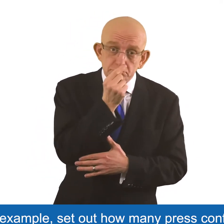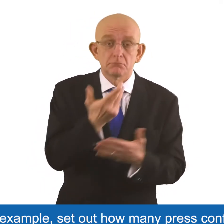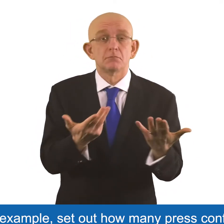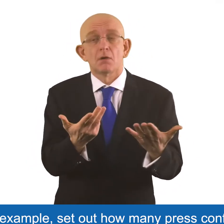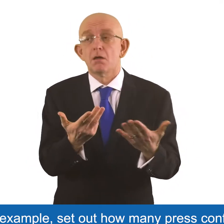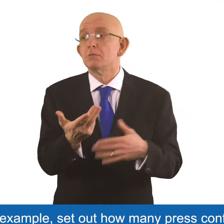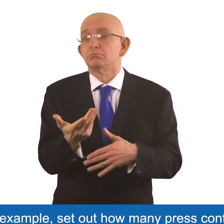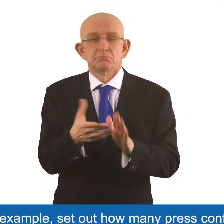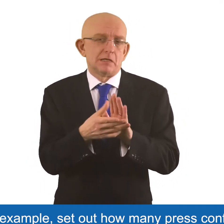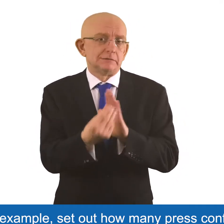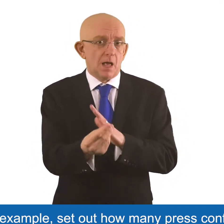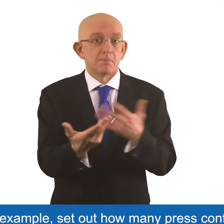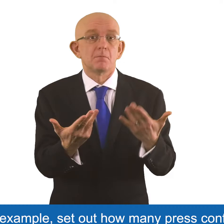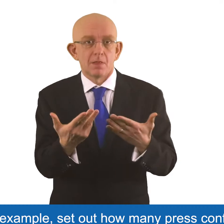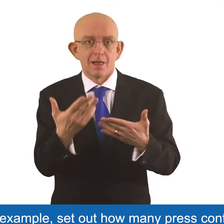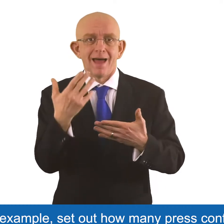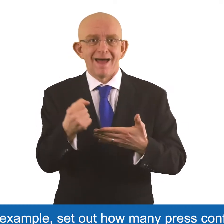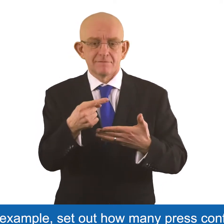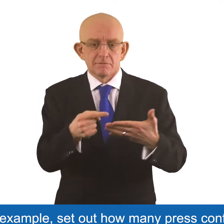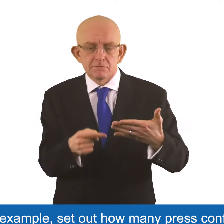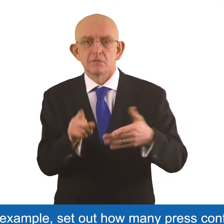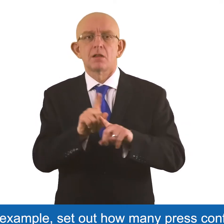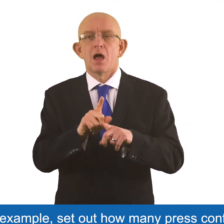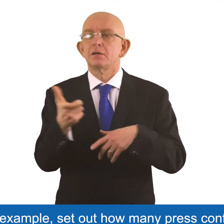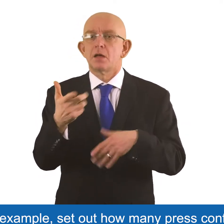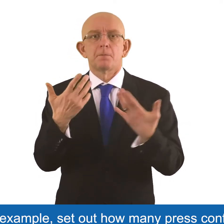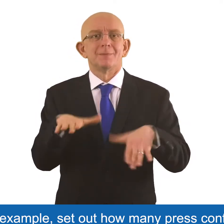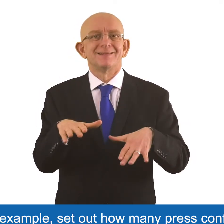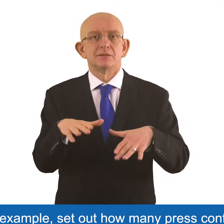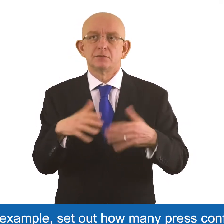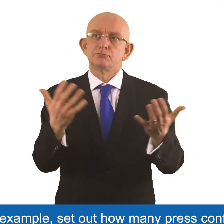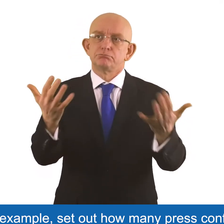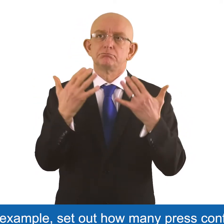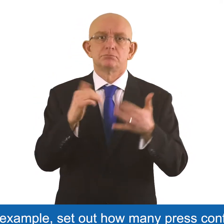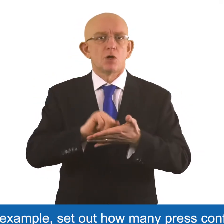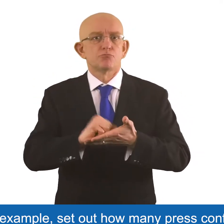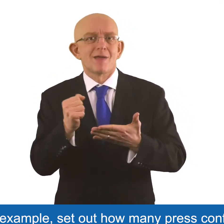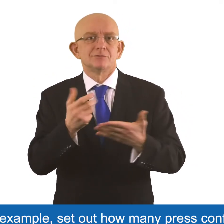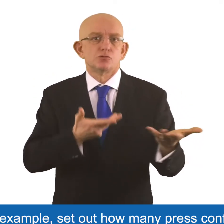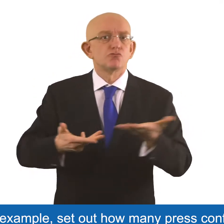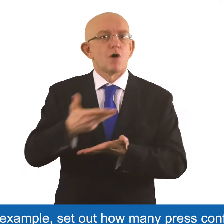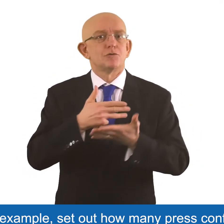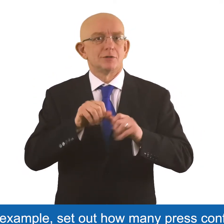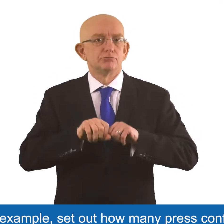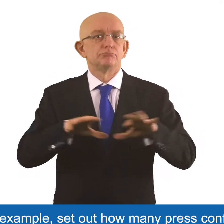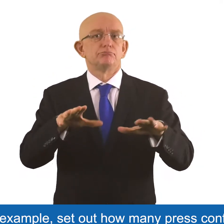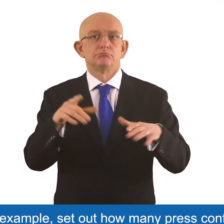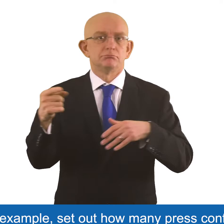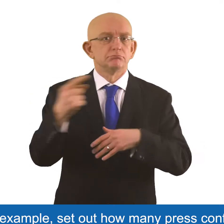But it might, for example, set out how many press conferences held by ministerial departments listed at Schedule 1 had